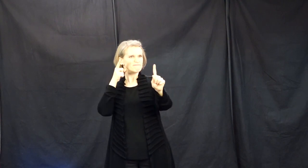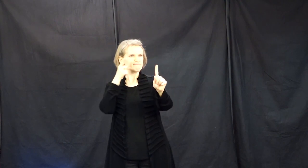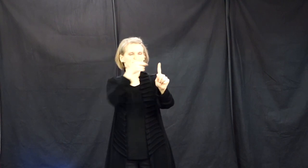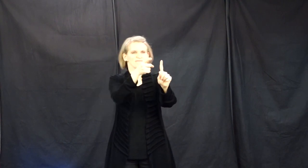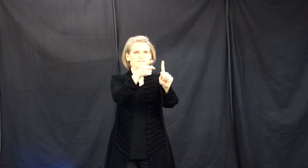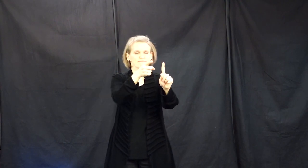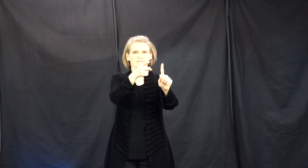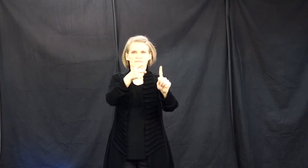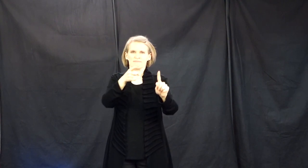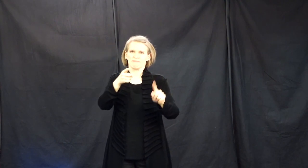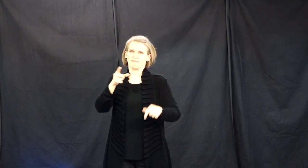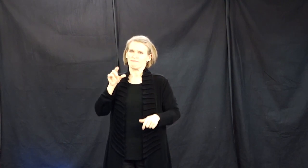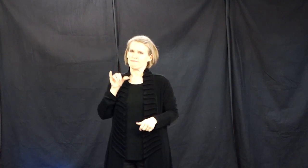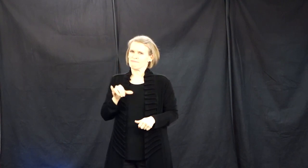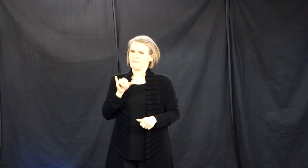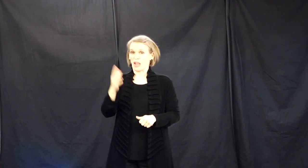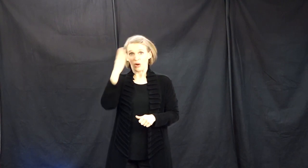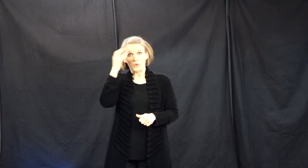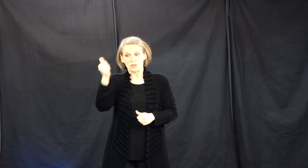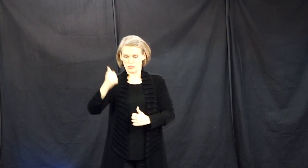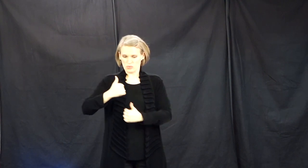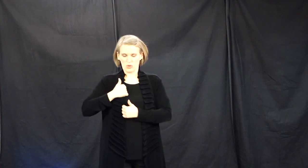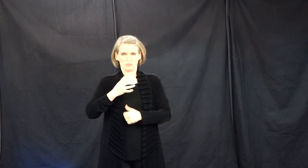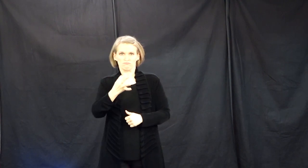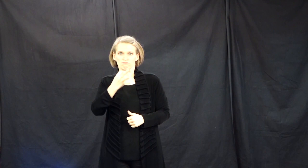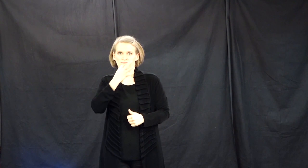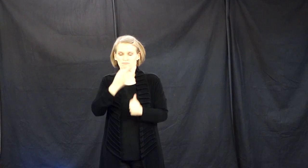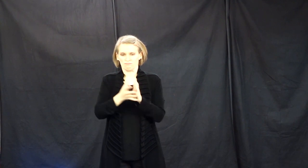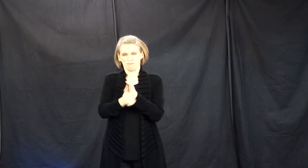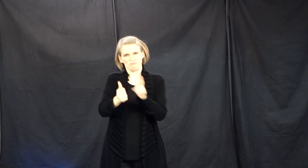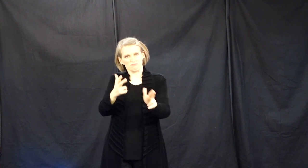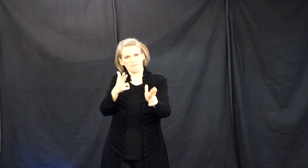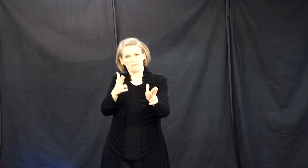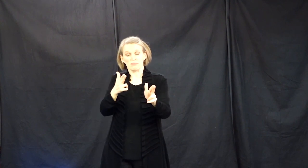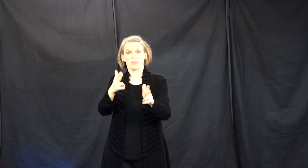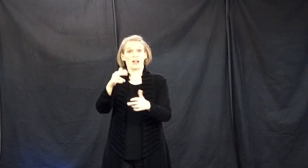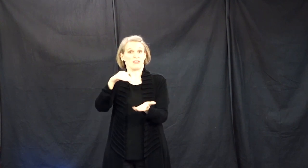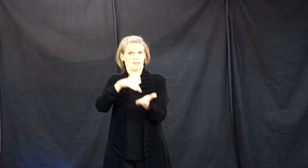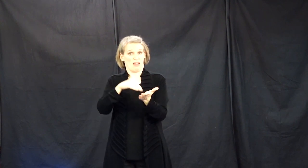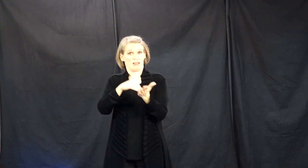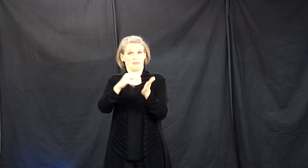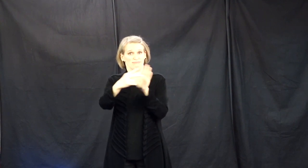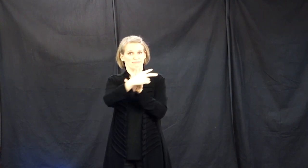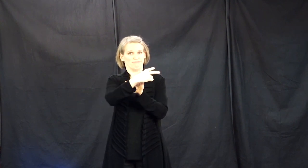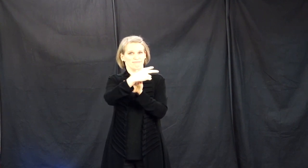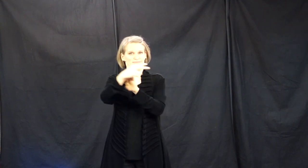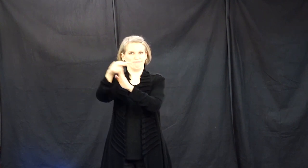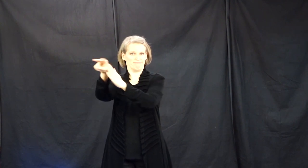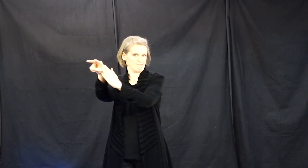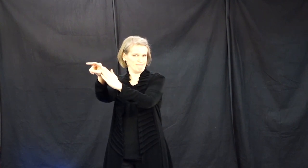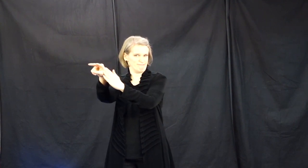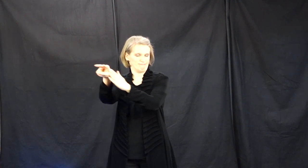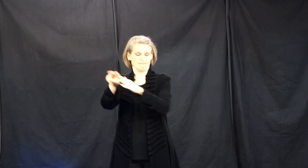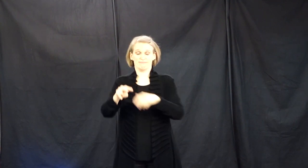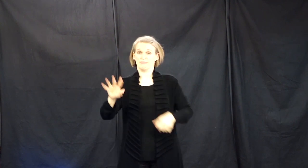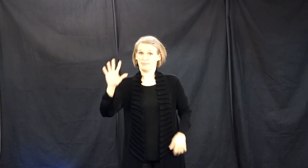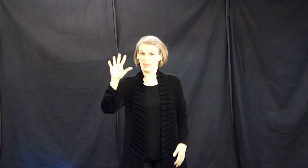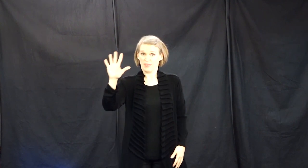marksman's ability. The doctor turned around so he could have deniability. 5. Now I didn't know this at the time, but we were near the